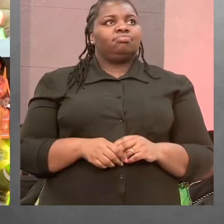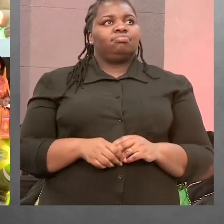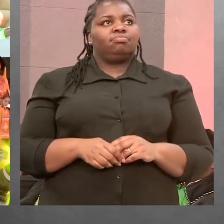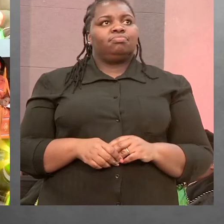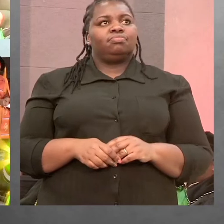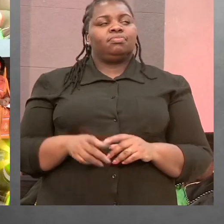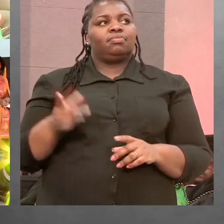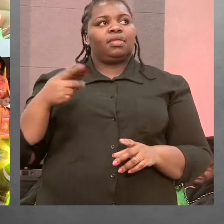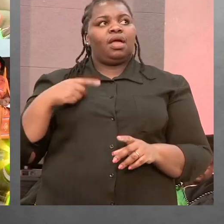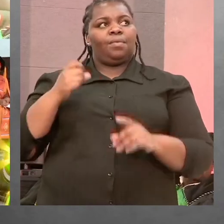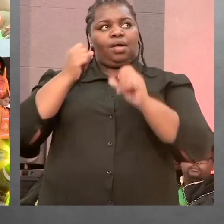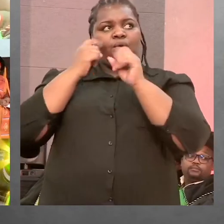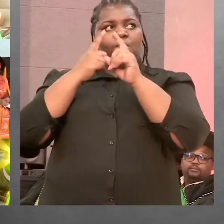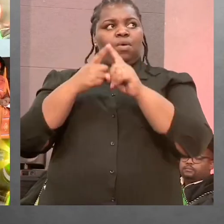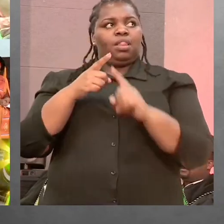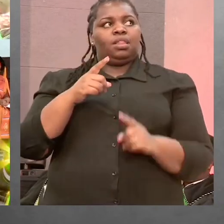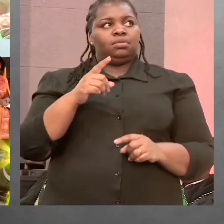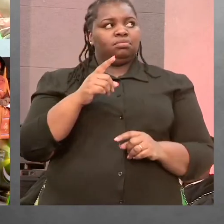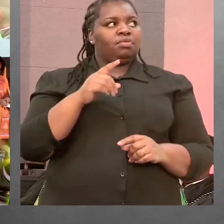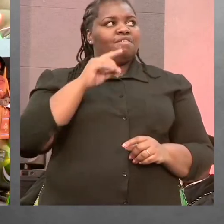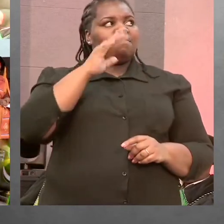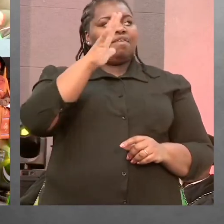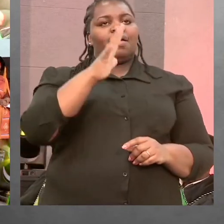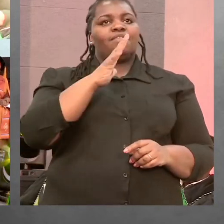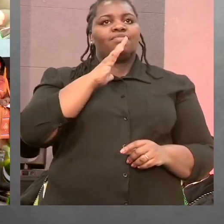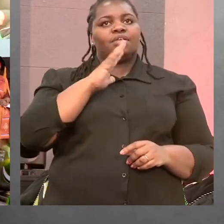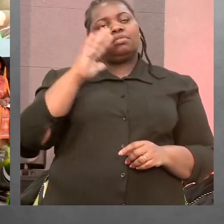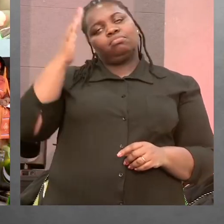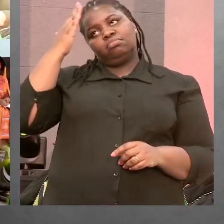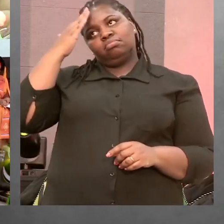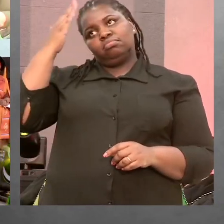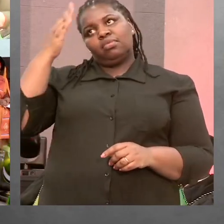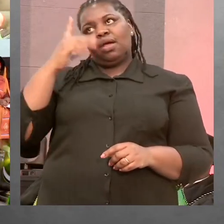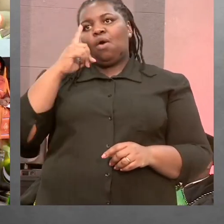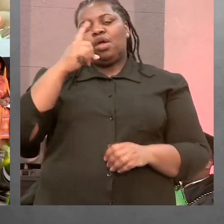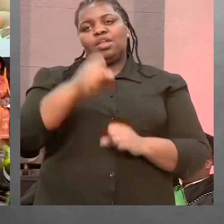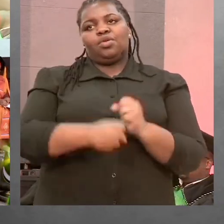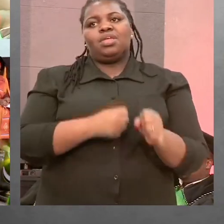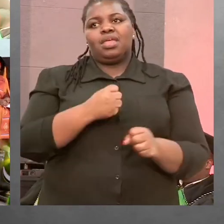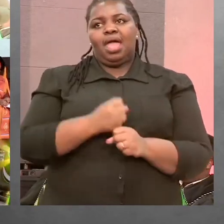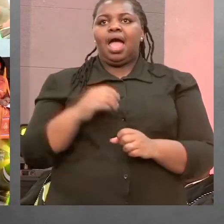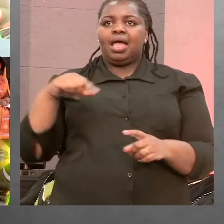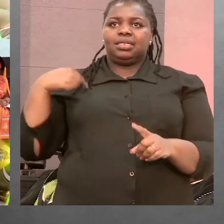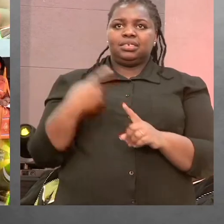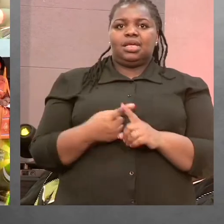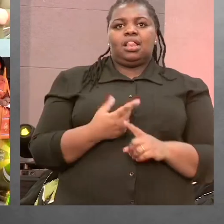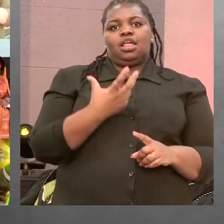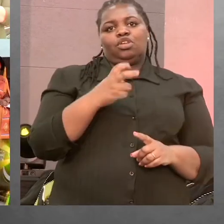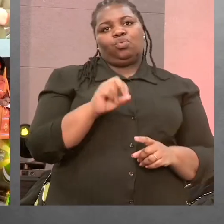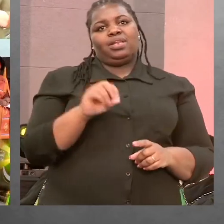Our goal is to target 5,000 doctoral graduates per year until 2030.